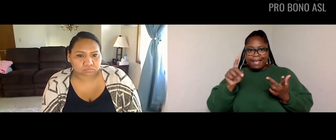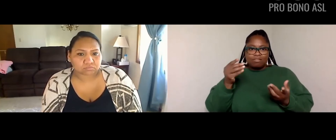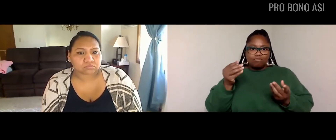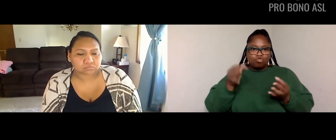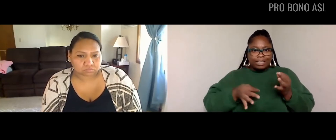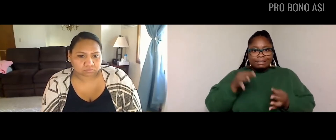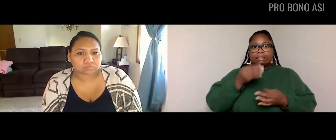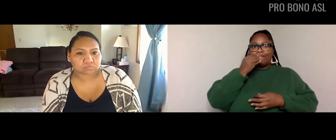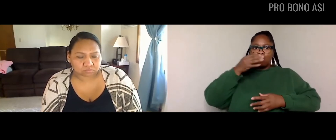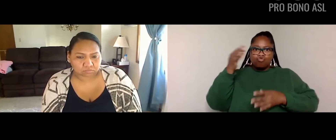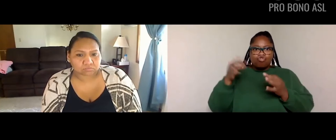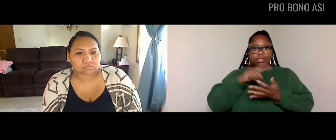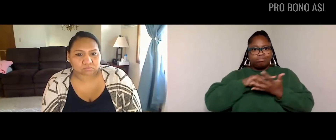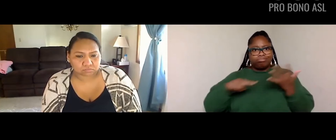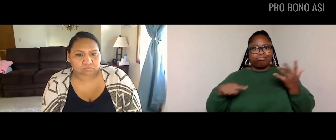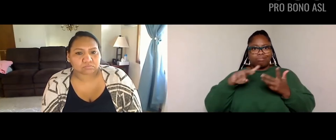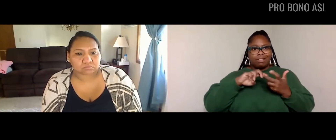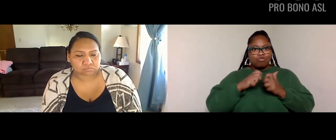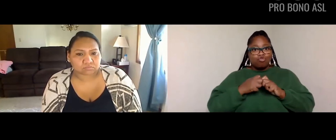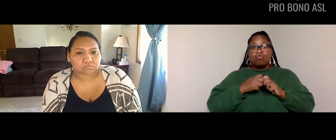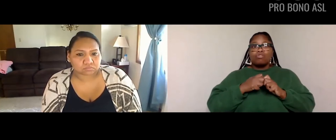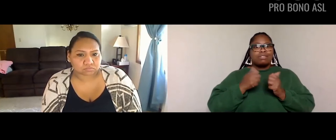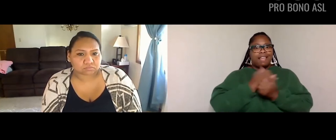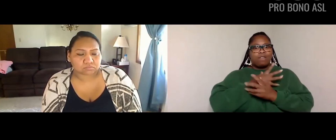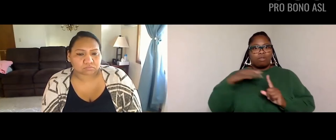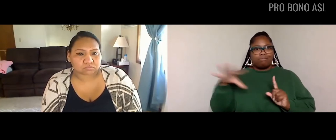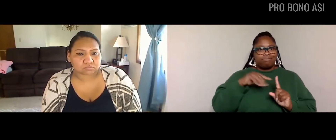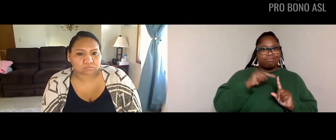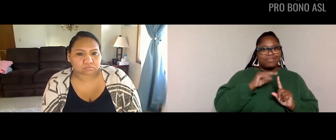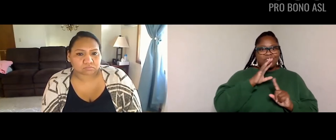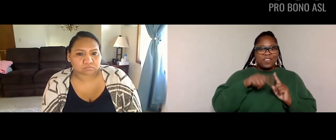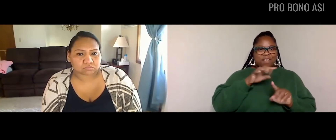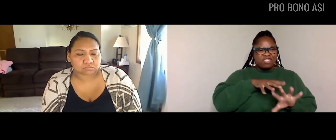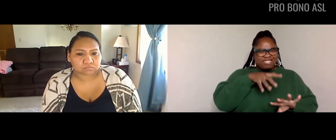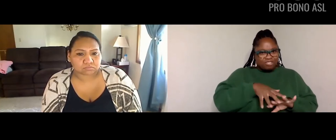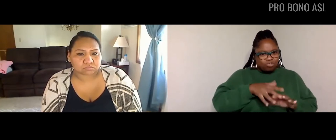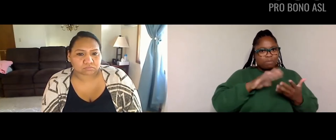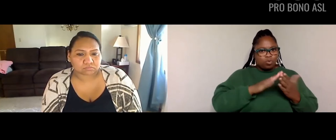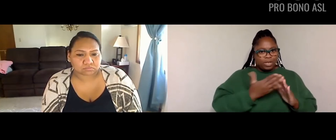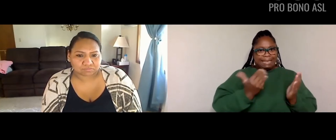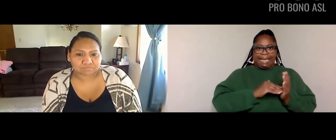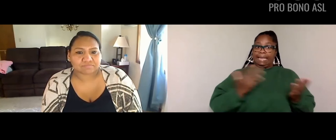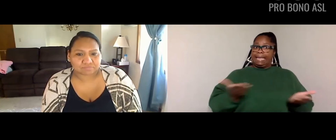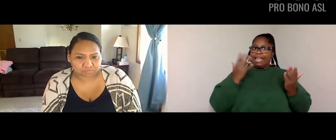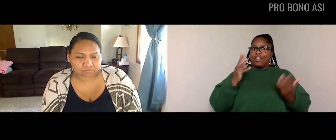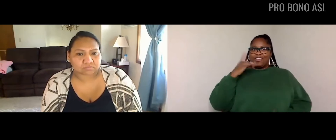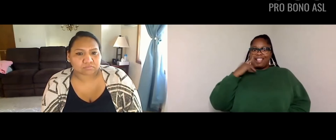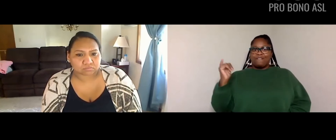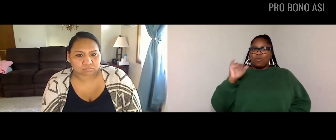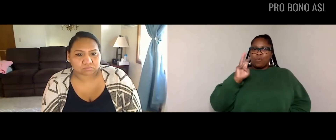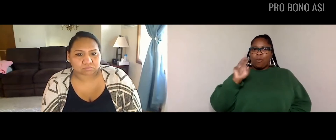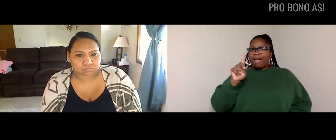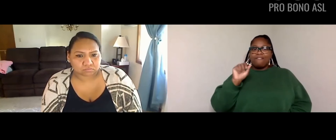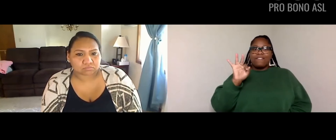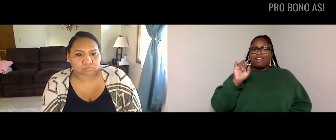spotlighting things like racial justice, economic justice, land justice, food justice, those types of issues. And so everyone is